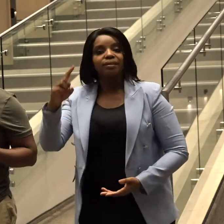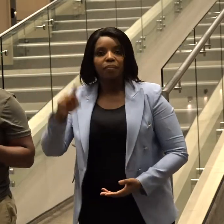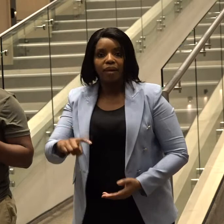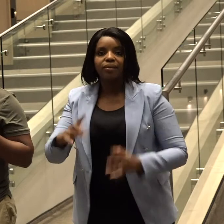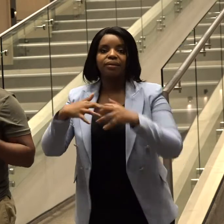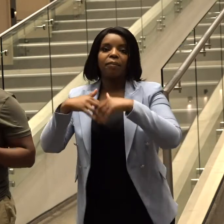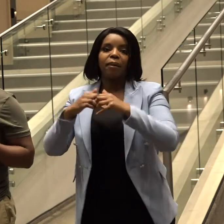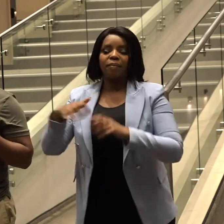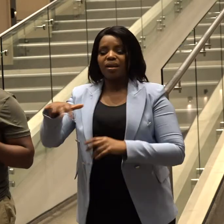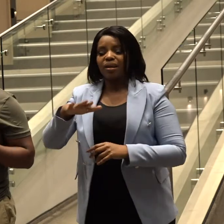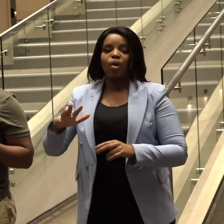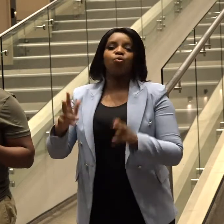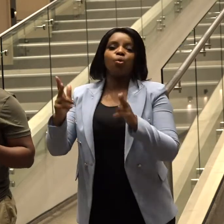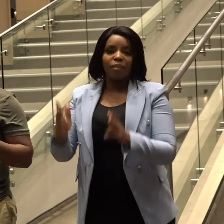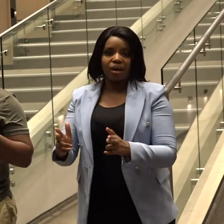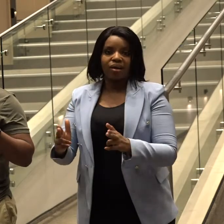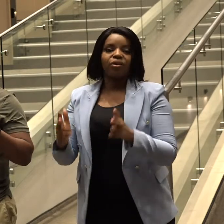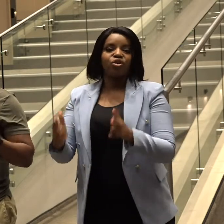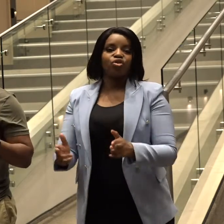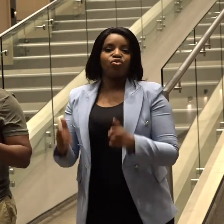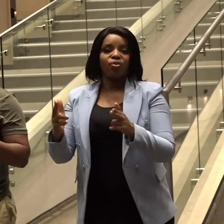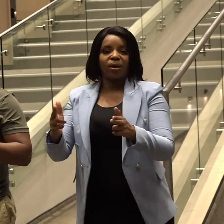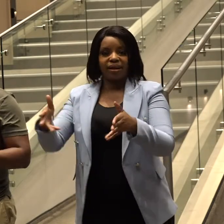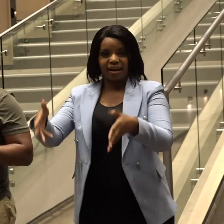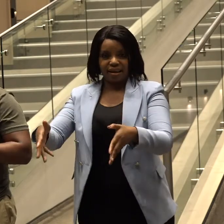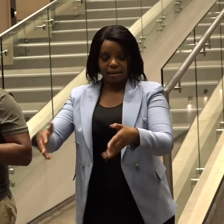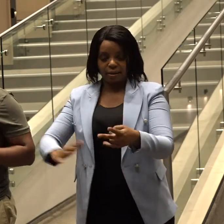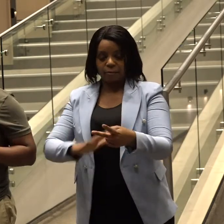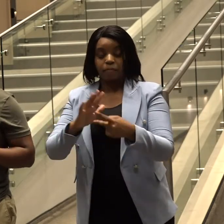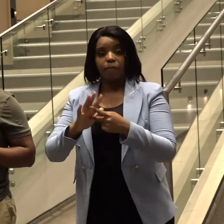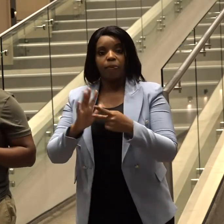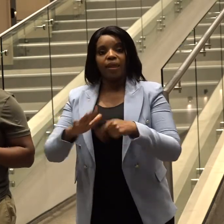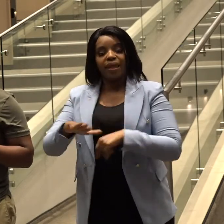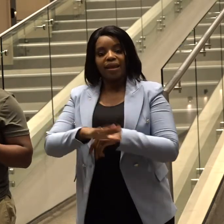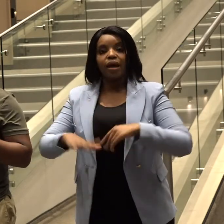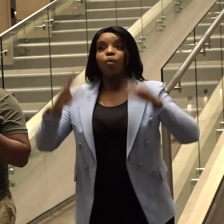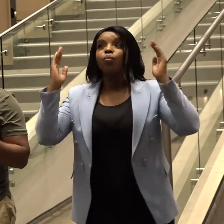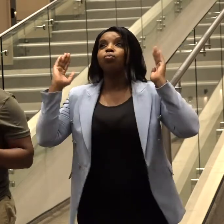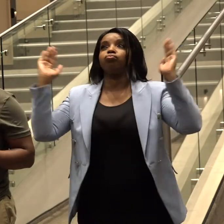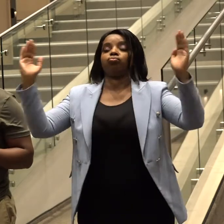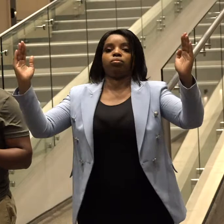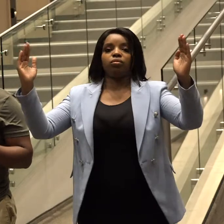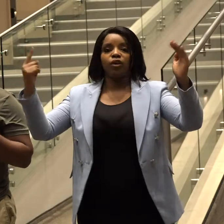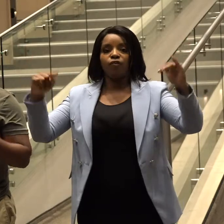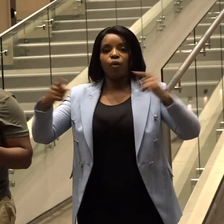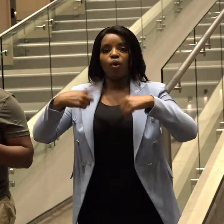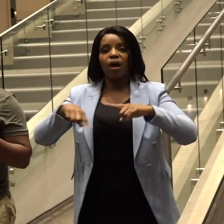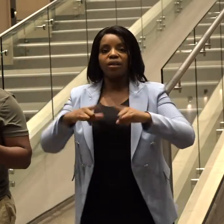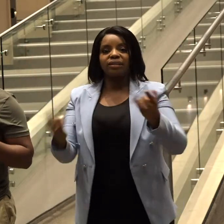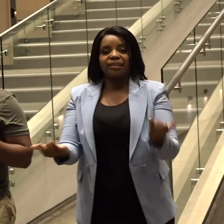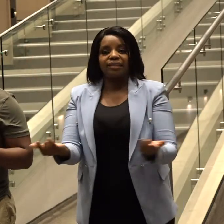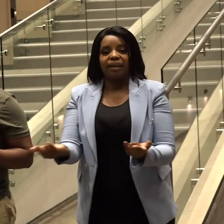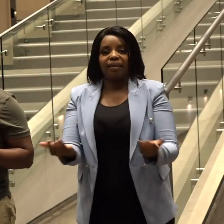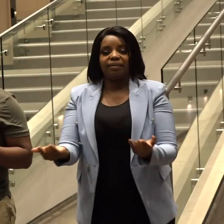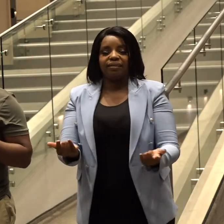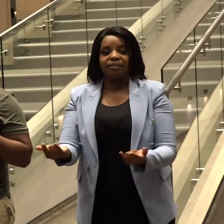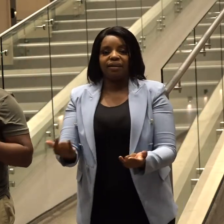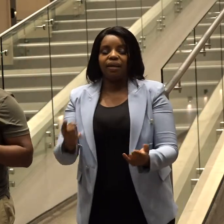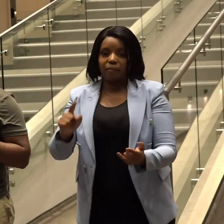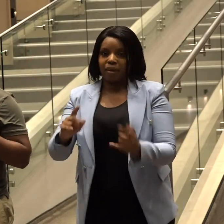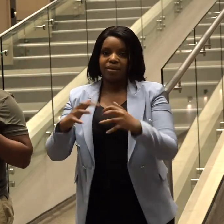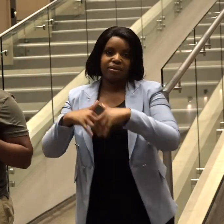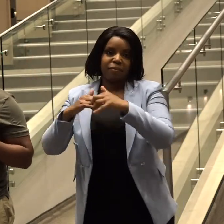and also please build the shelters for us a street vendors so that we can be able to continue with our business